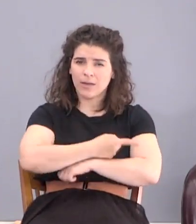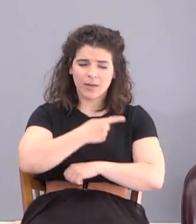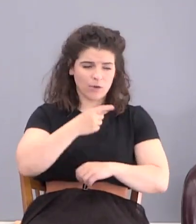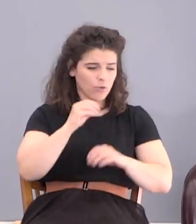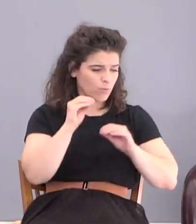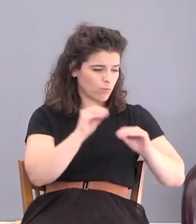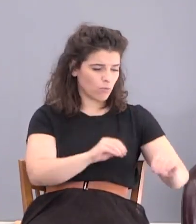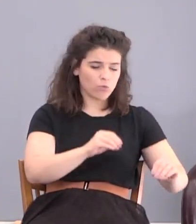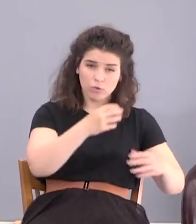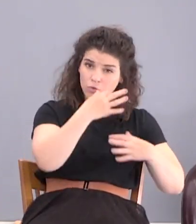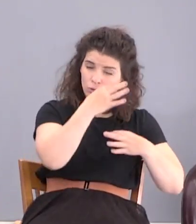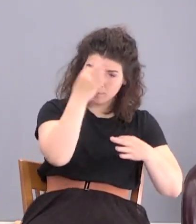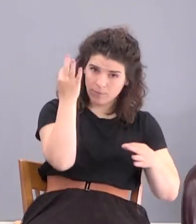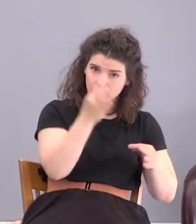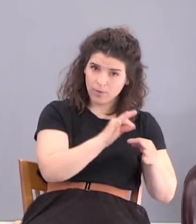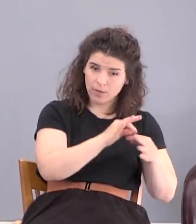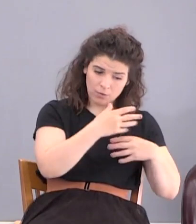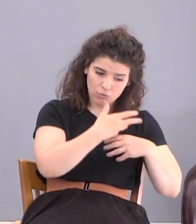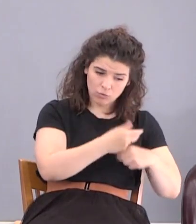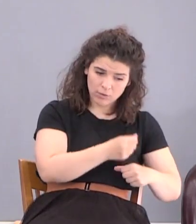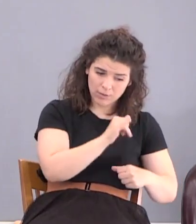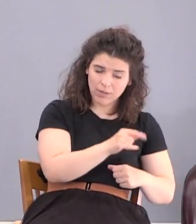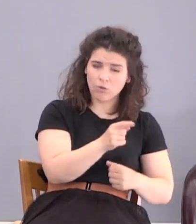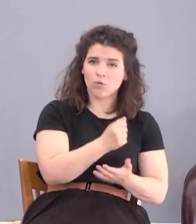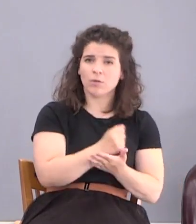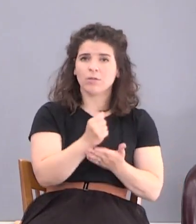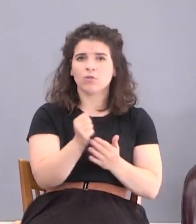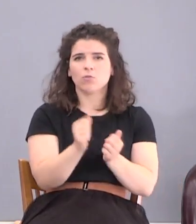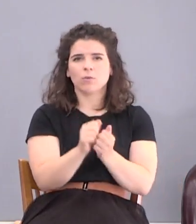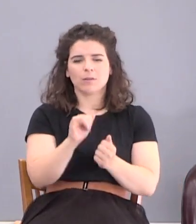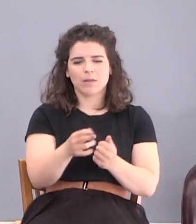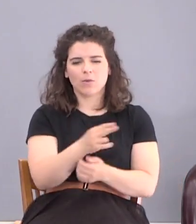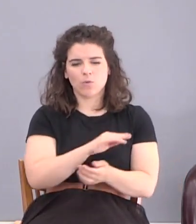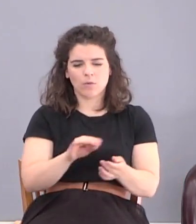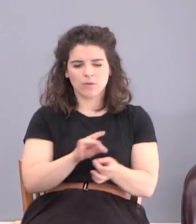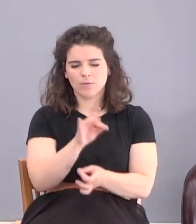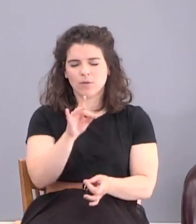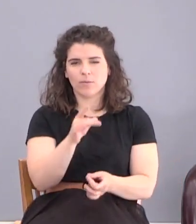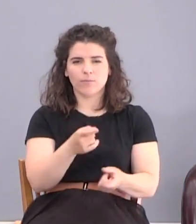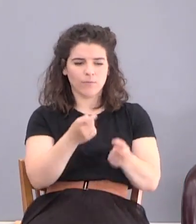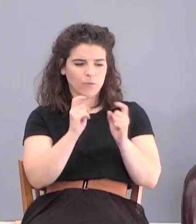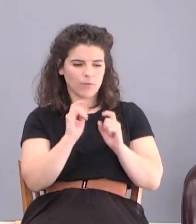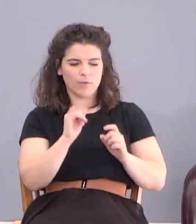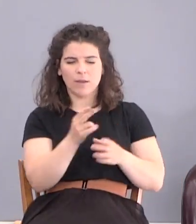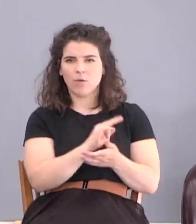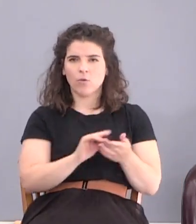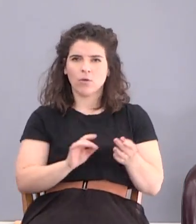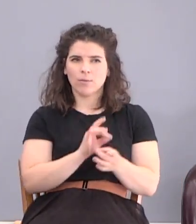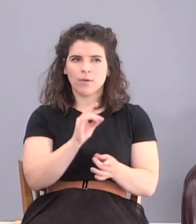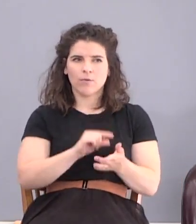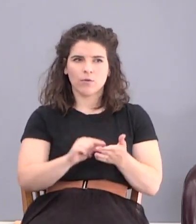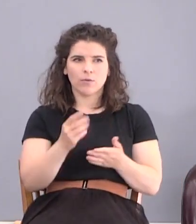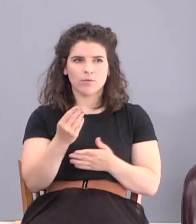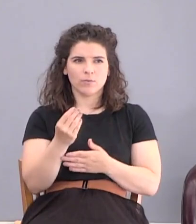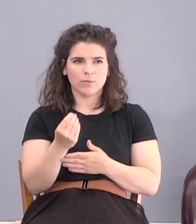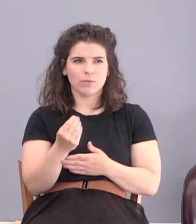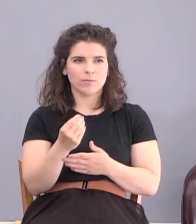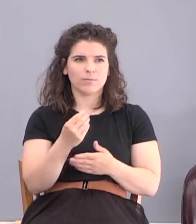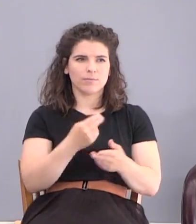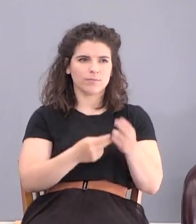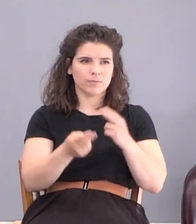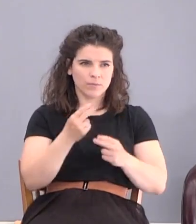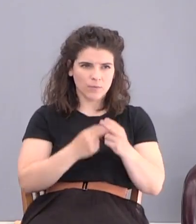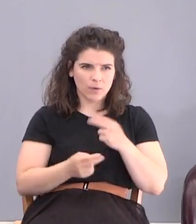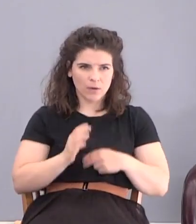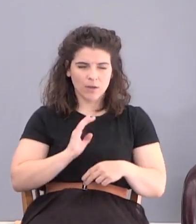that, you're sealed with that Holy Spirit. And we're given that Holy Spirit, it says in verse 14, which is the earnest of our